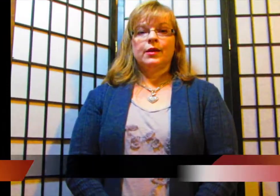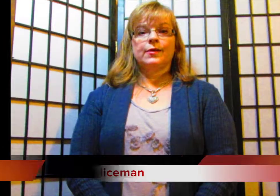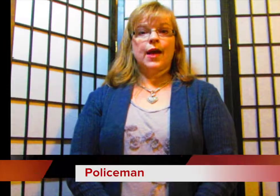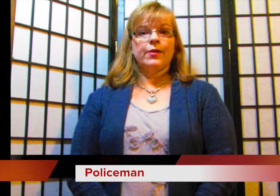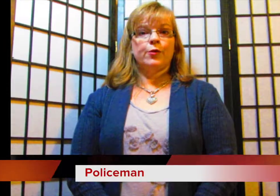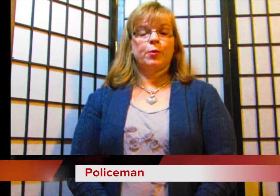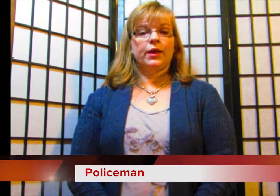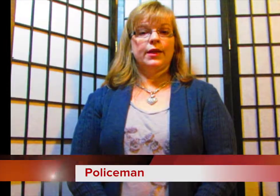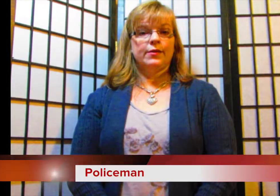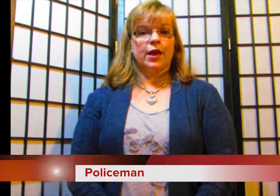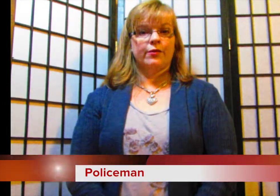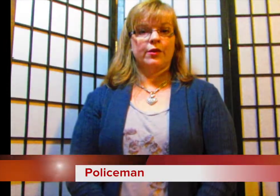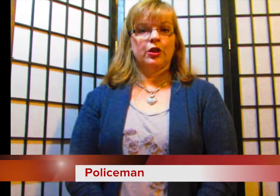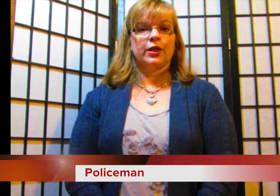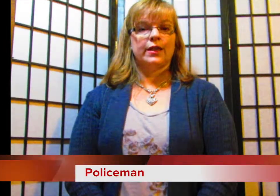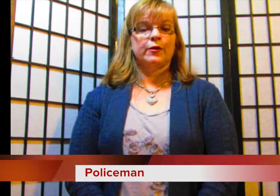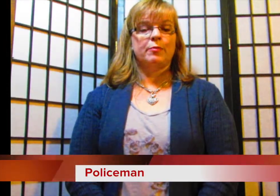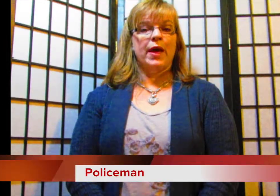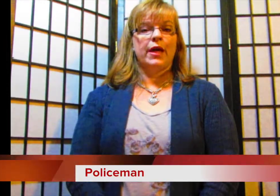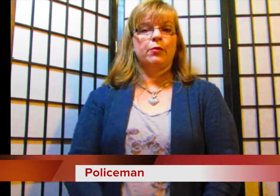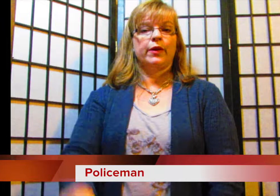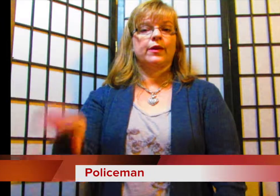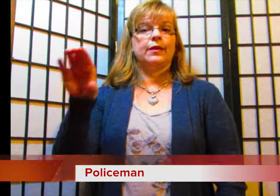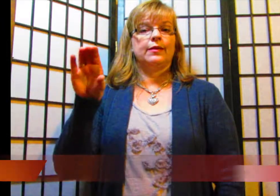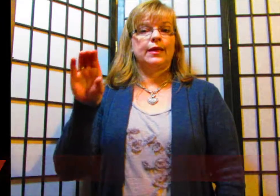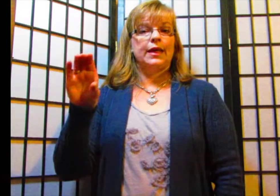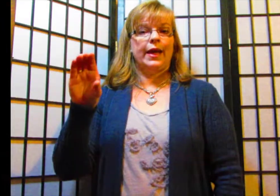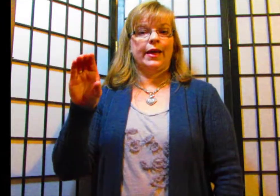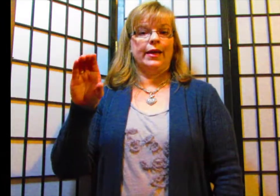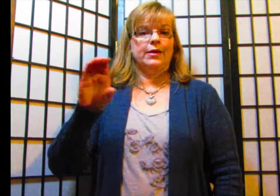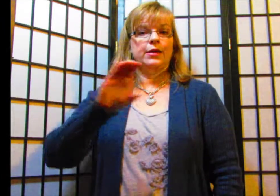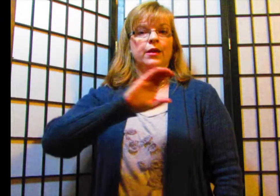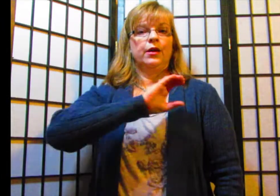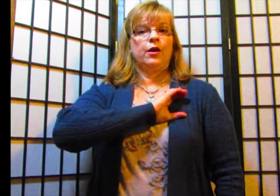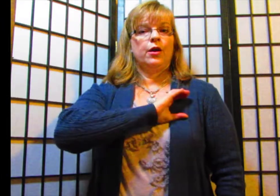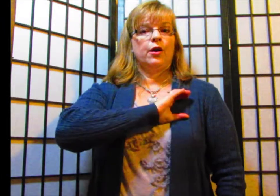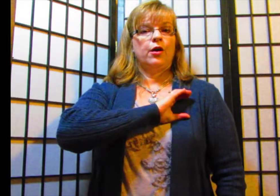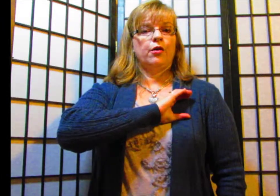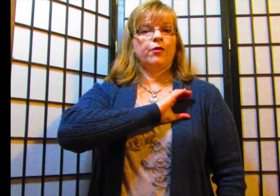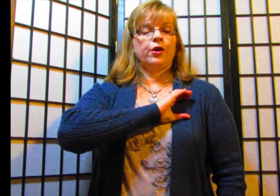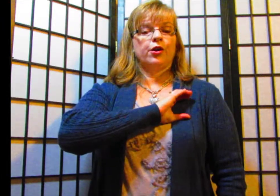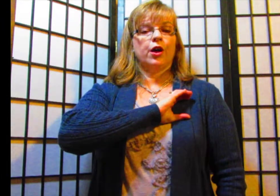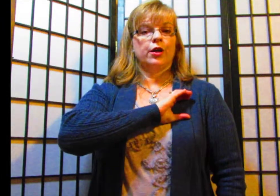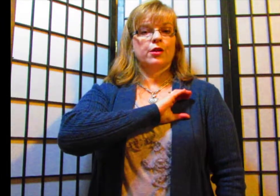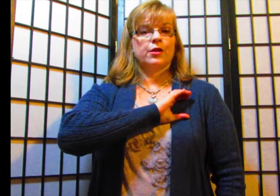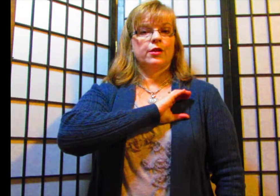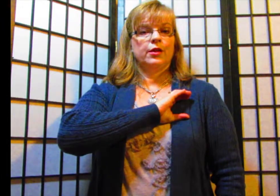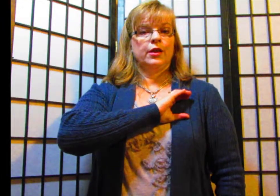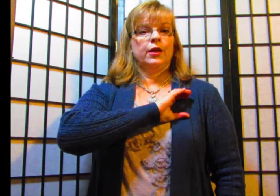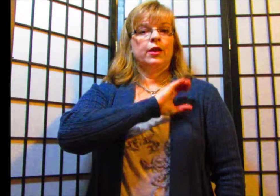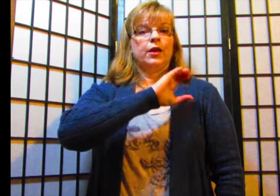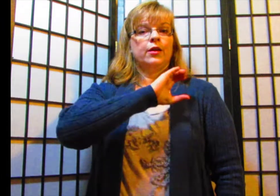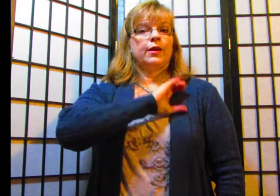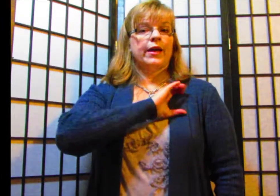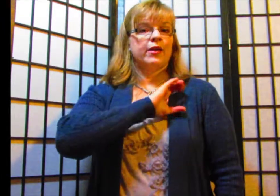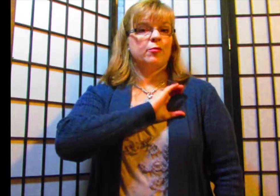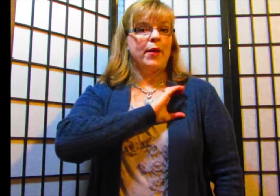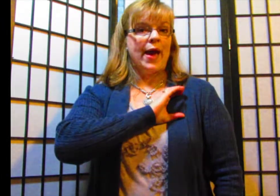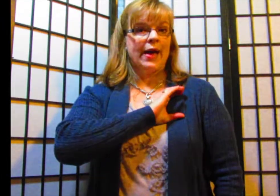The sign for police officer is made with the C hand over your heart. Like his